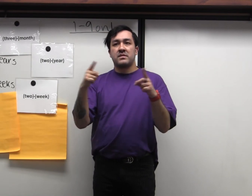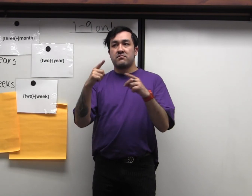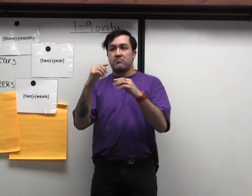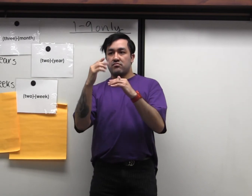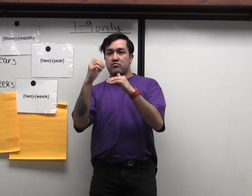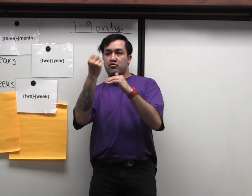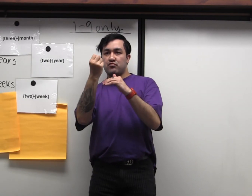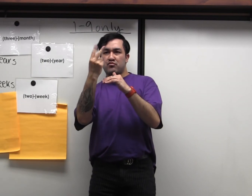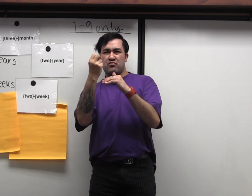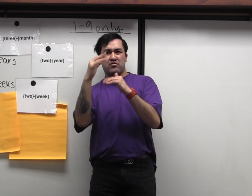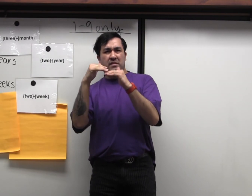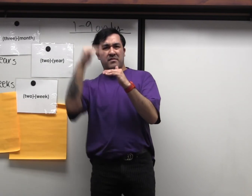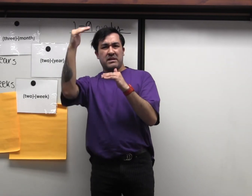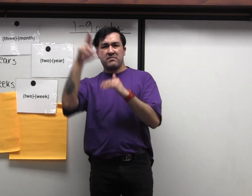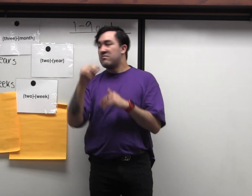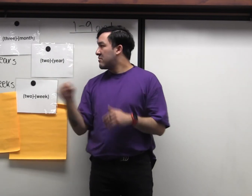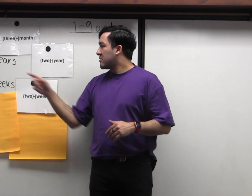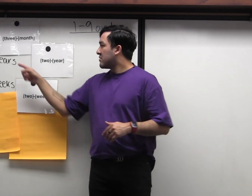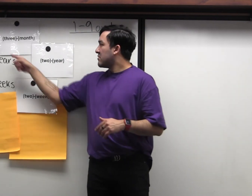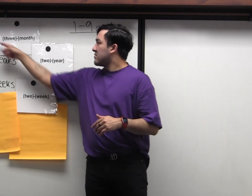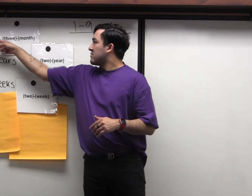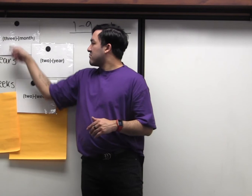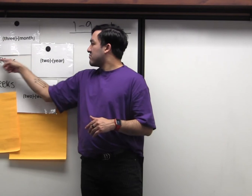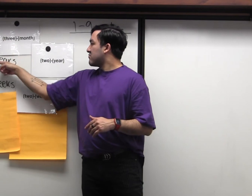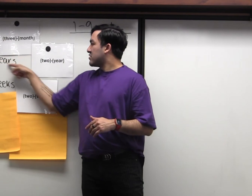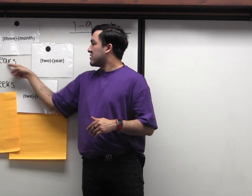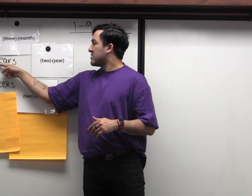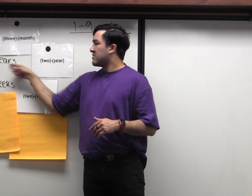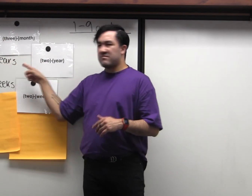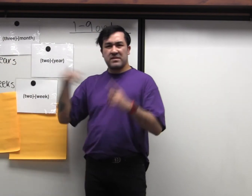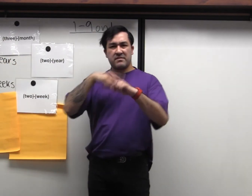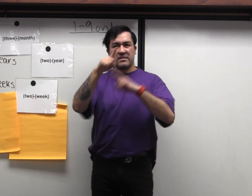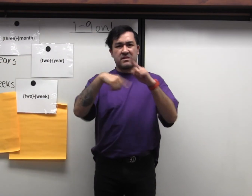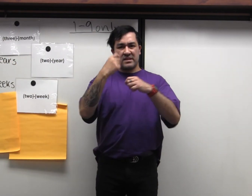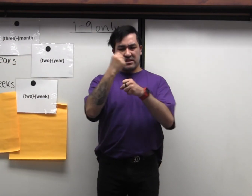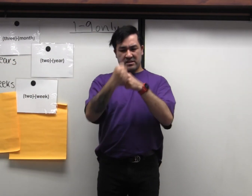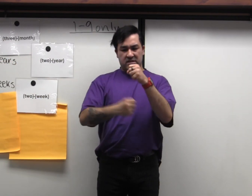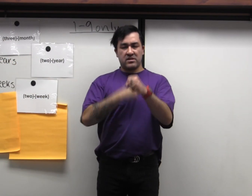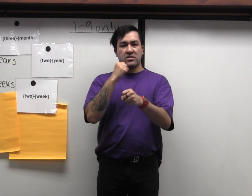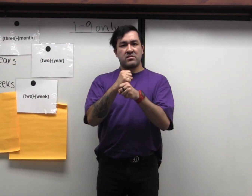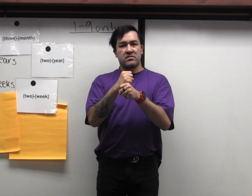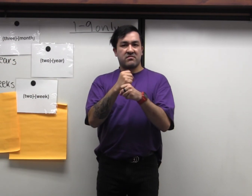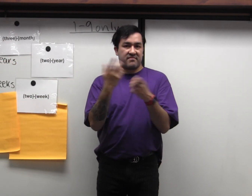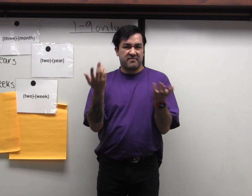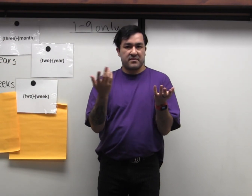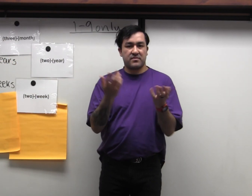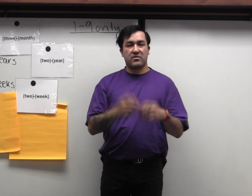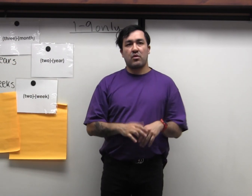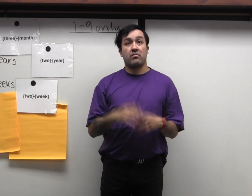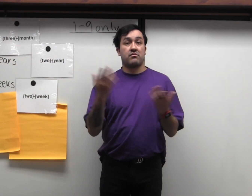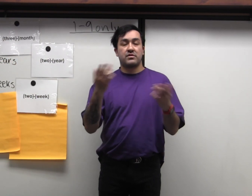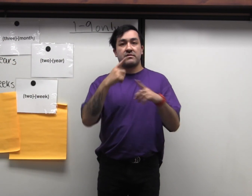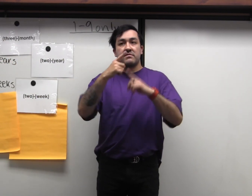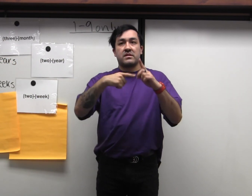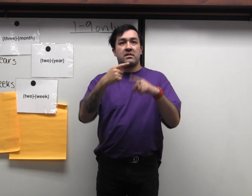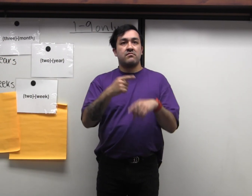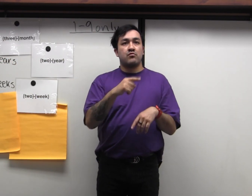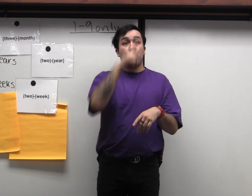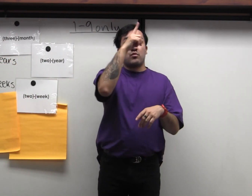11 months, yes, but 12 and above, not really. We would probably just change that into years and months. So that's really why we don't really even need